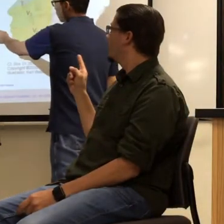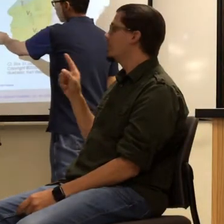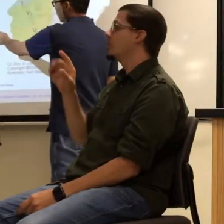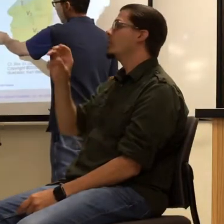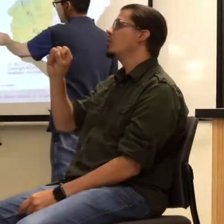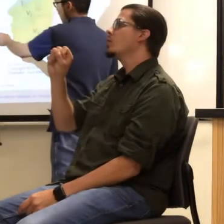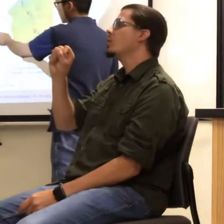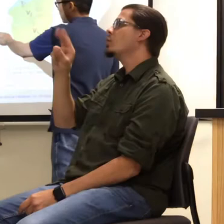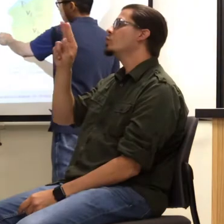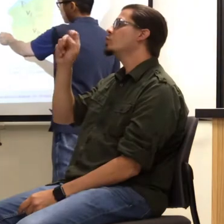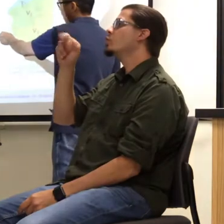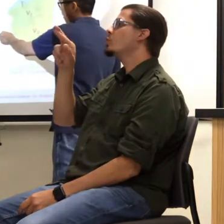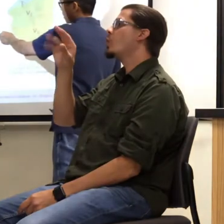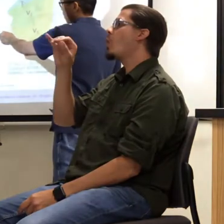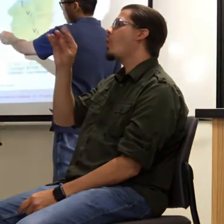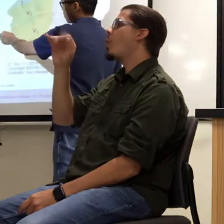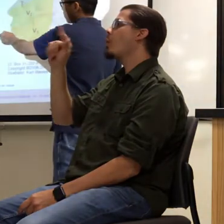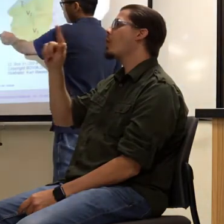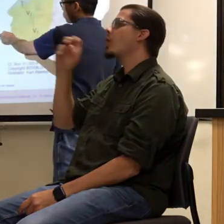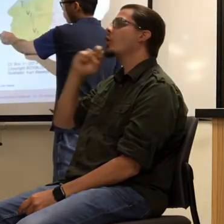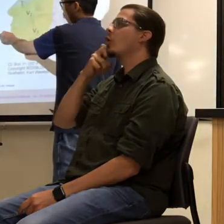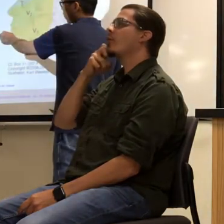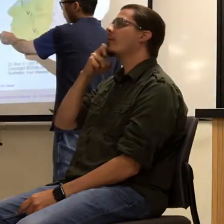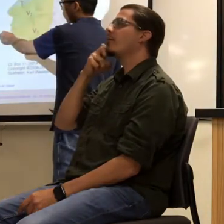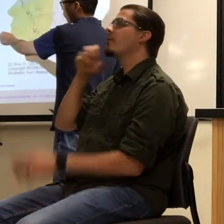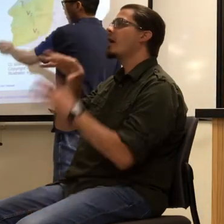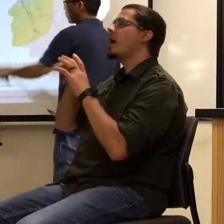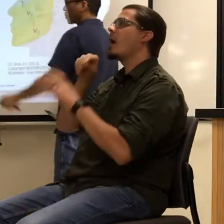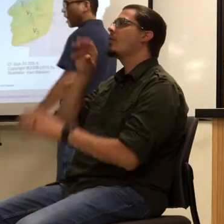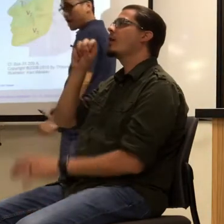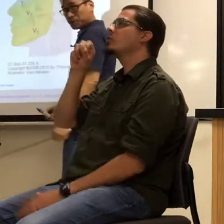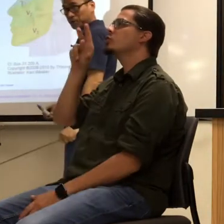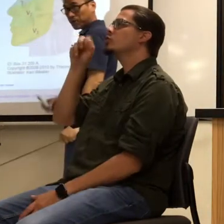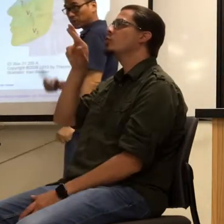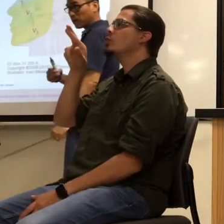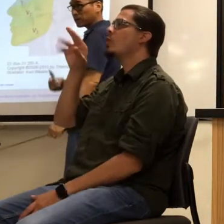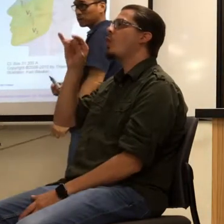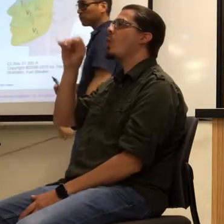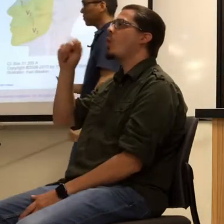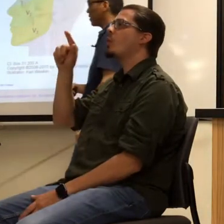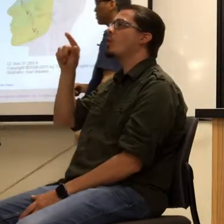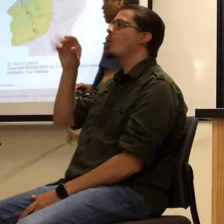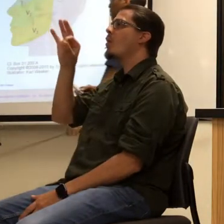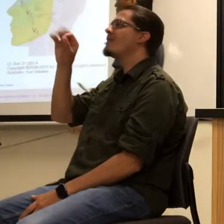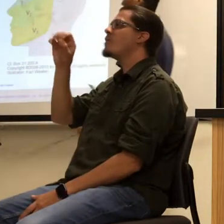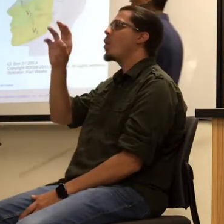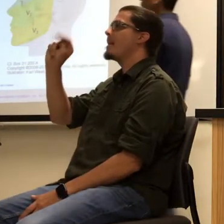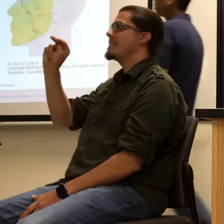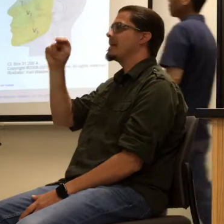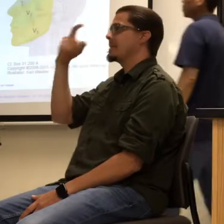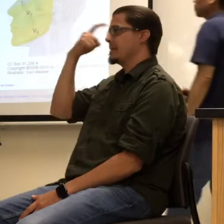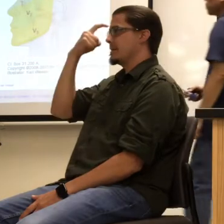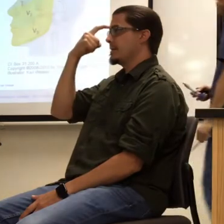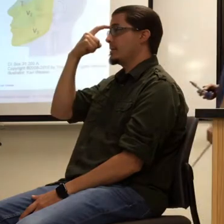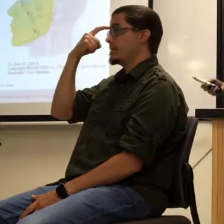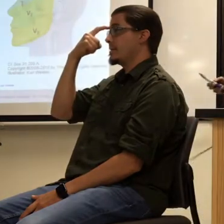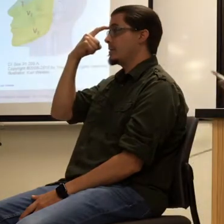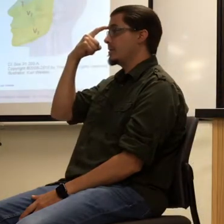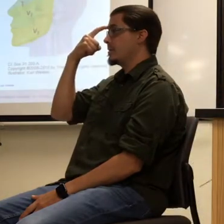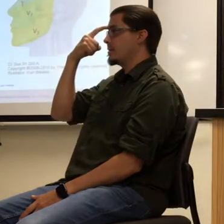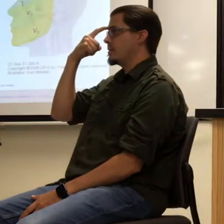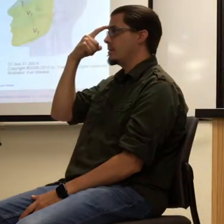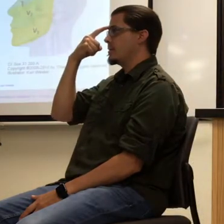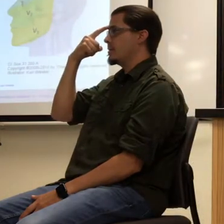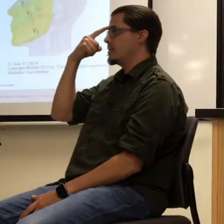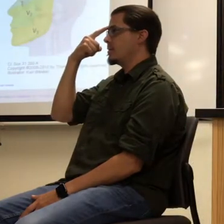nerve. It's exiting that supraorbital foramen or notch. That's one of the surface features on the skull. Okay, it's